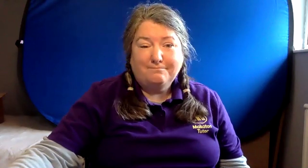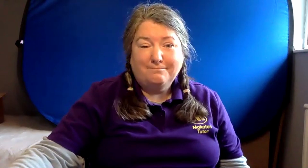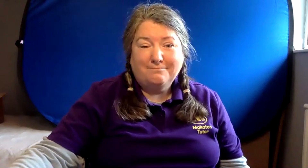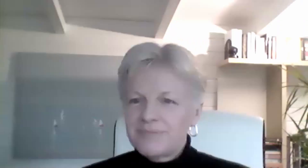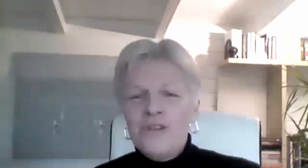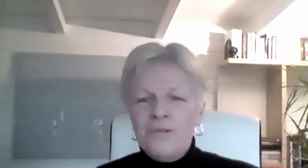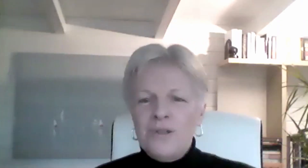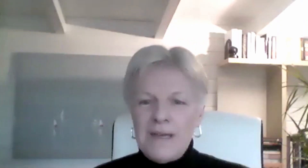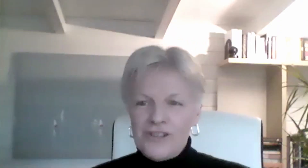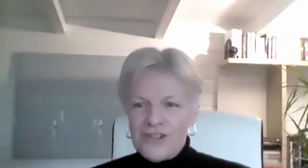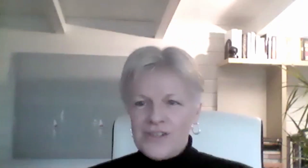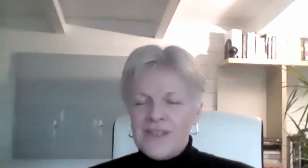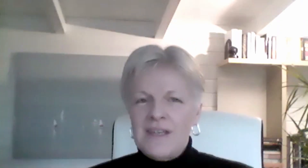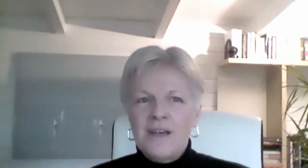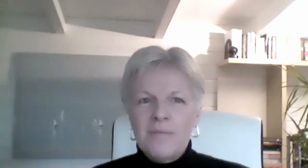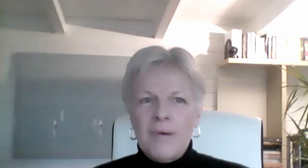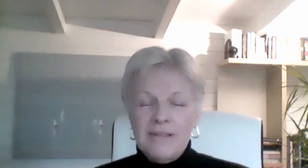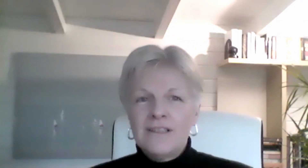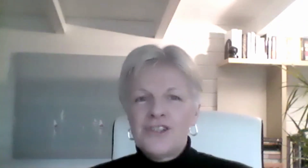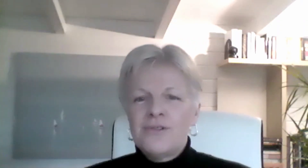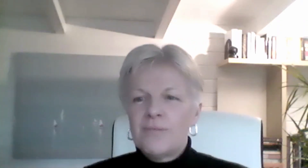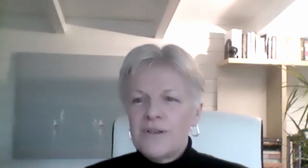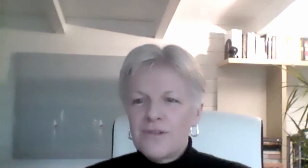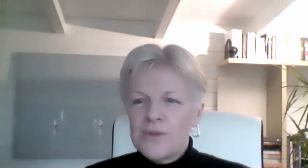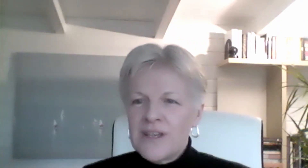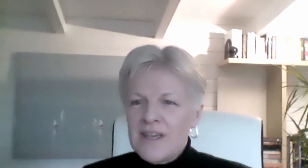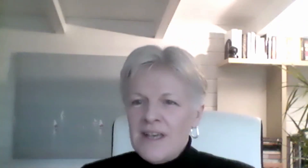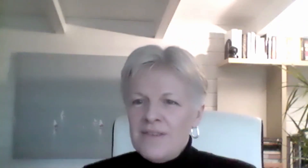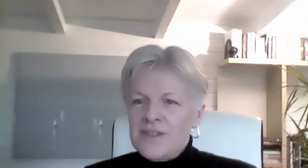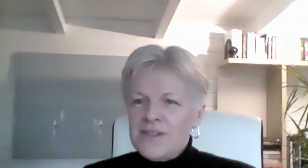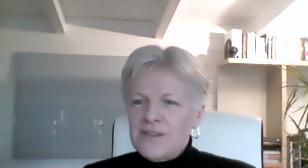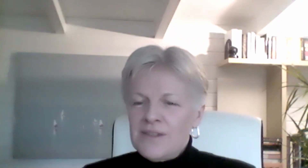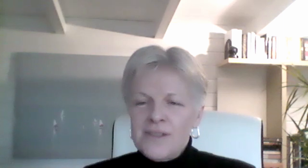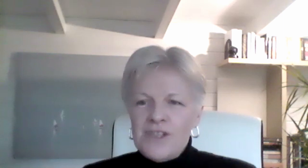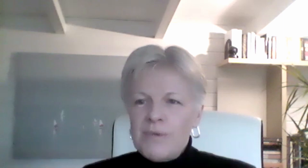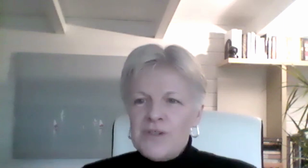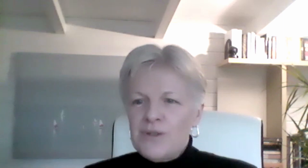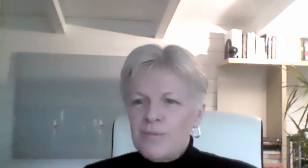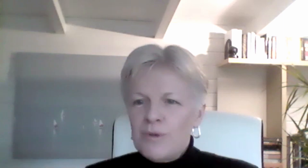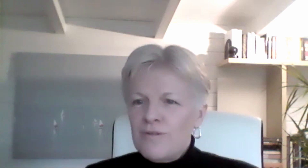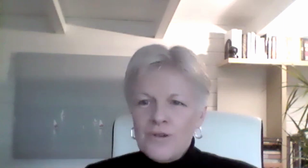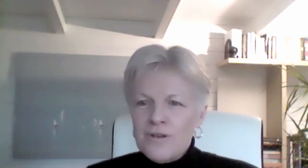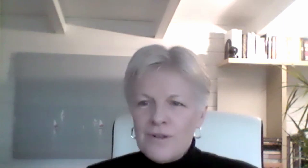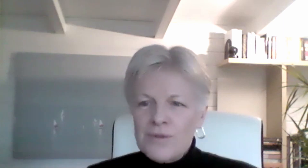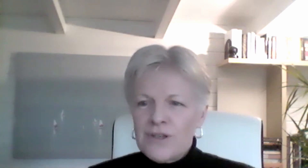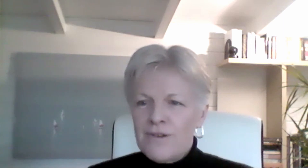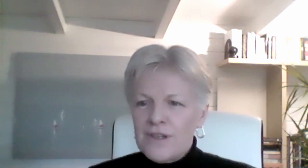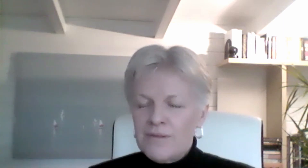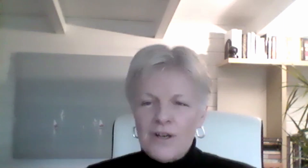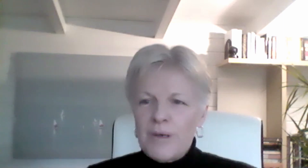Good. And I know you mentioned just then about little children, but of course this is going to be suitable for also for the young